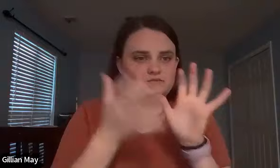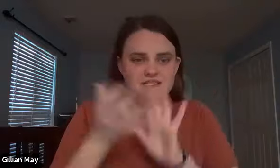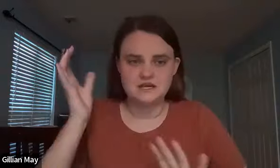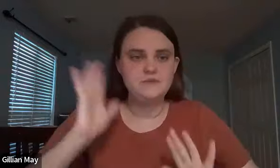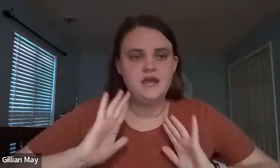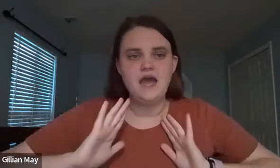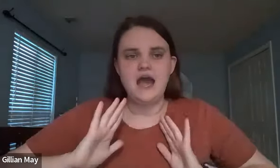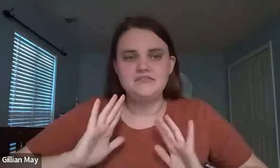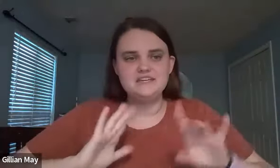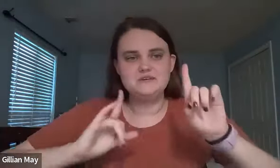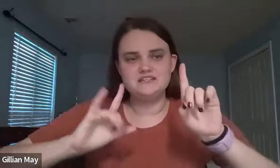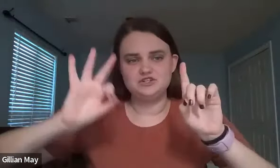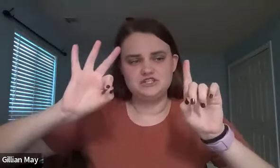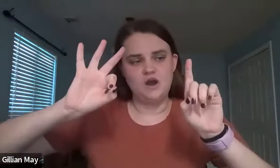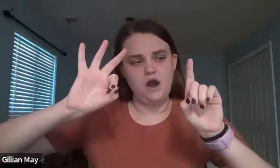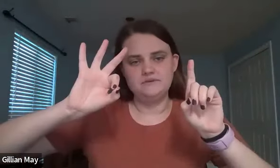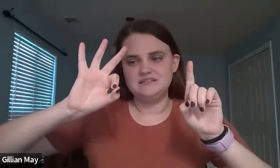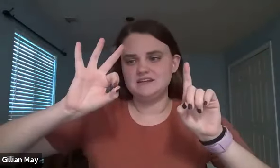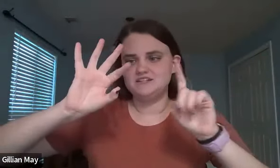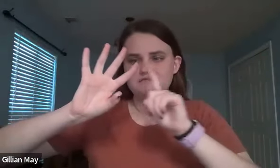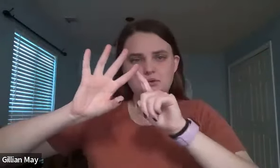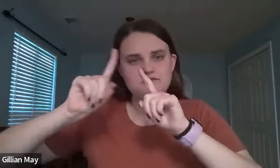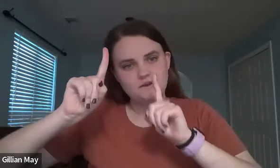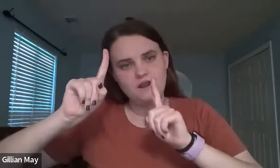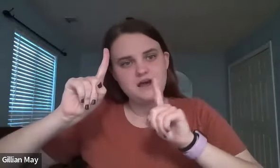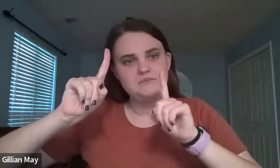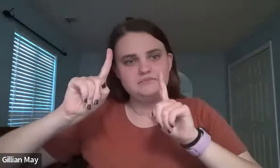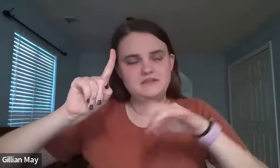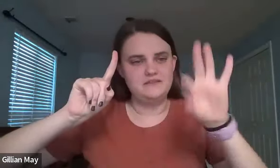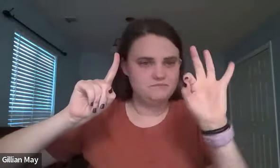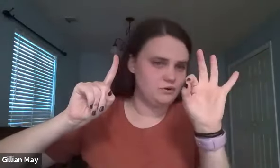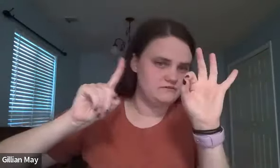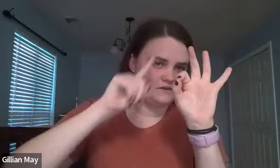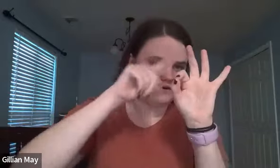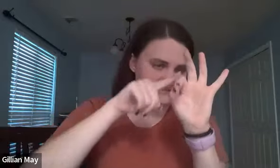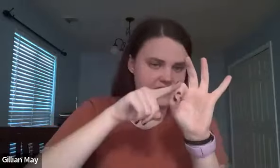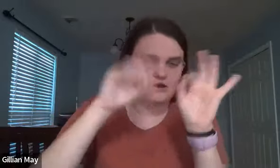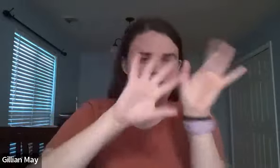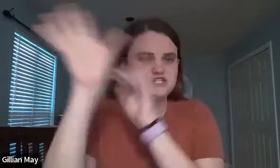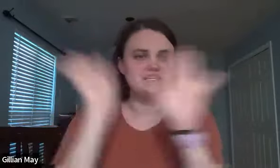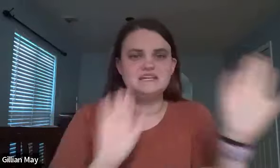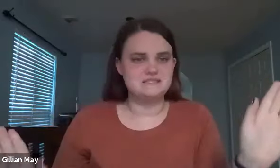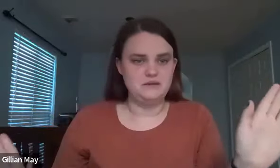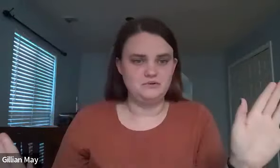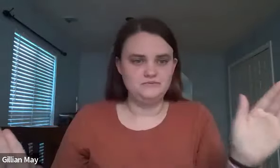mixed up. I think it's because they're just the opposite because you have the pointer finger up and then the pointer down. It gets people.